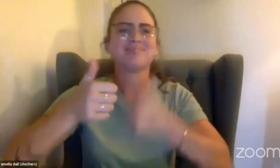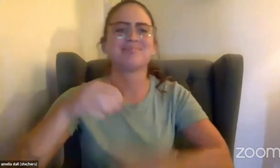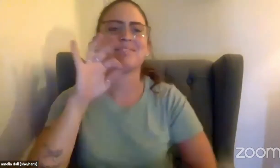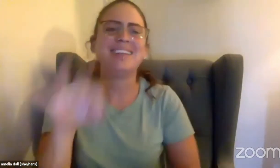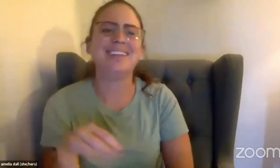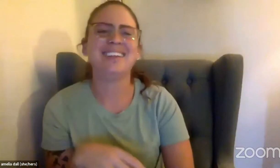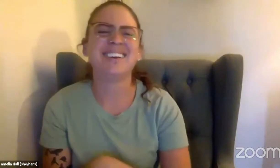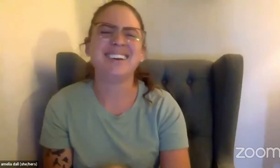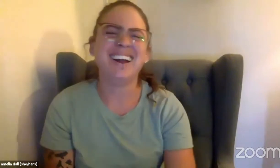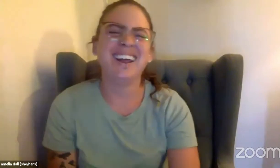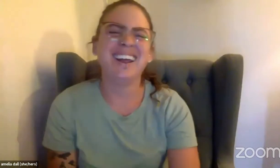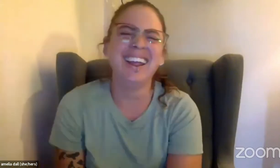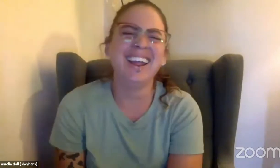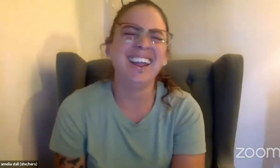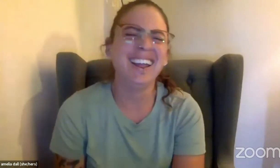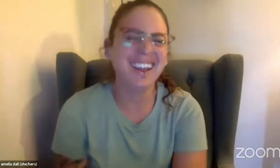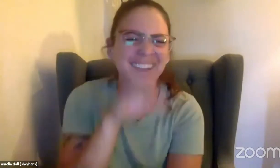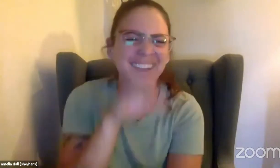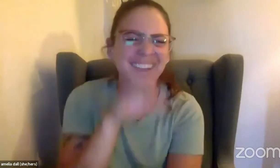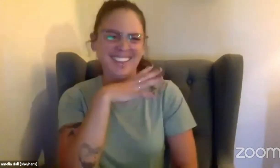studies.